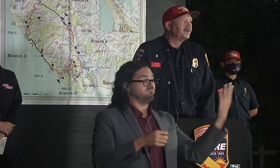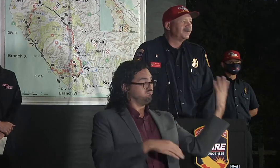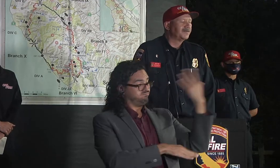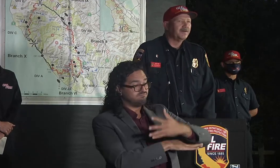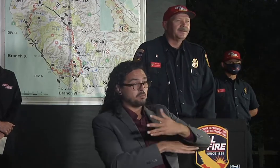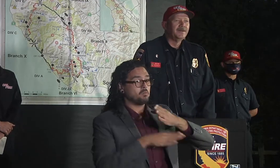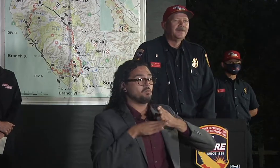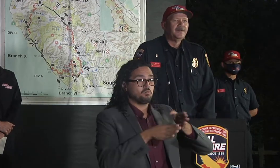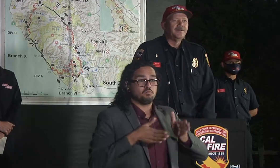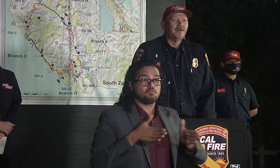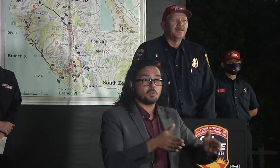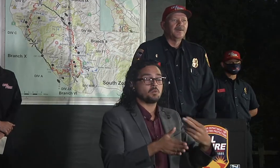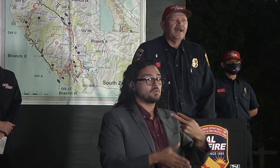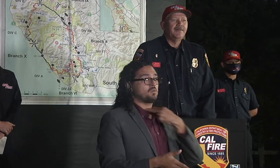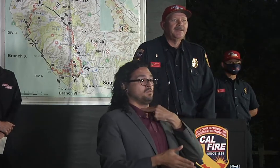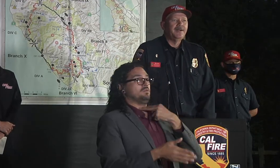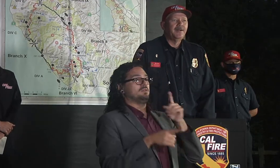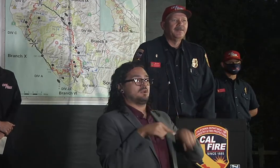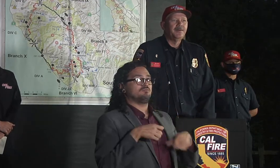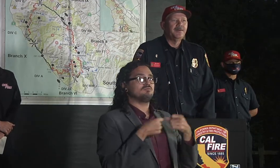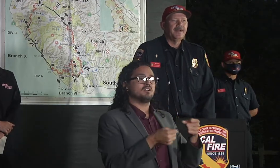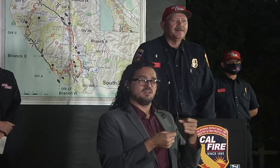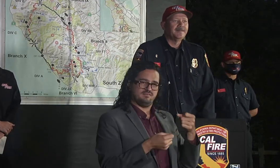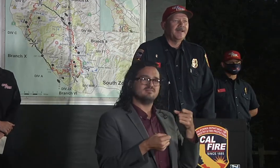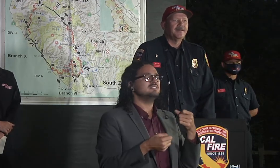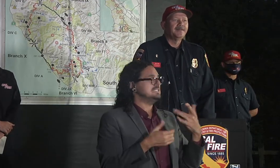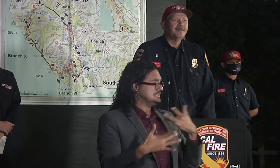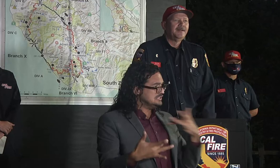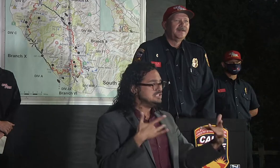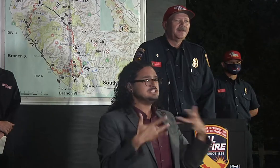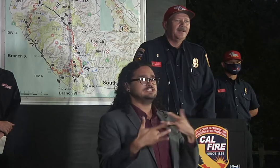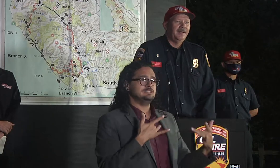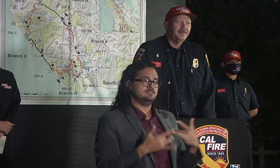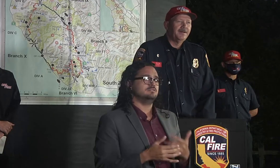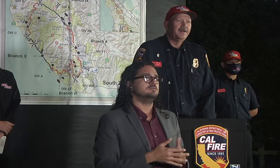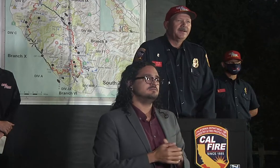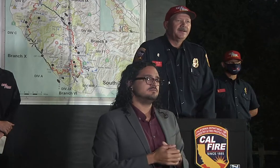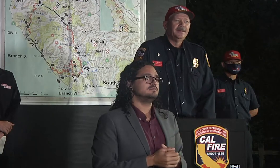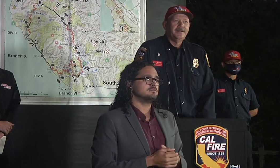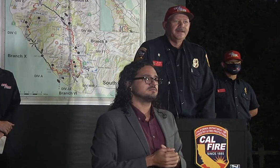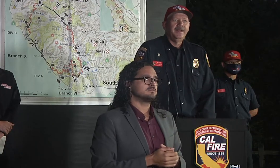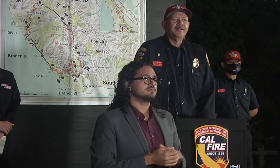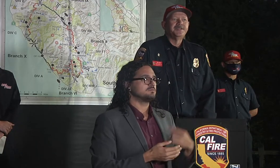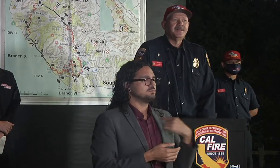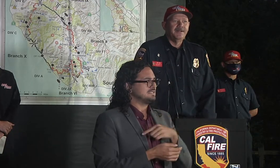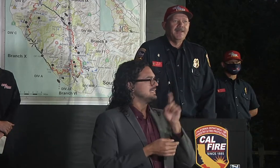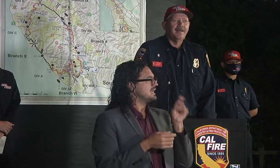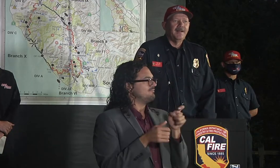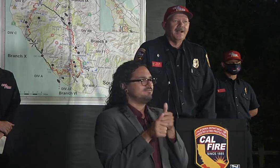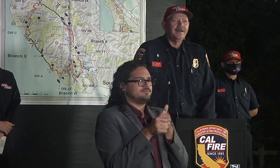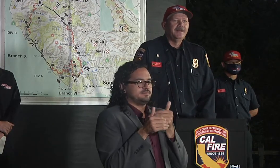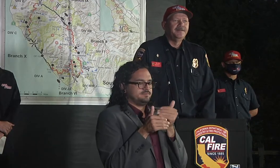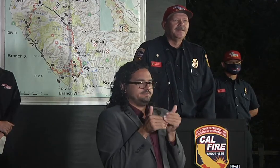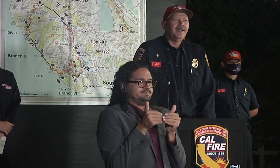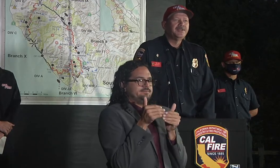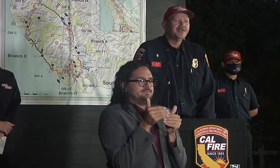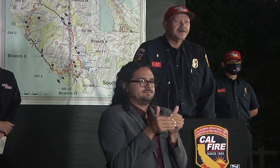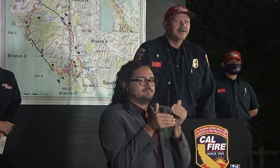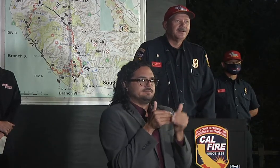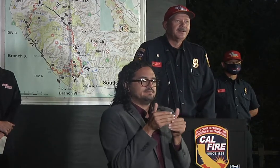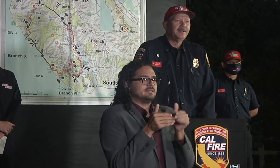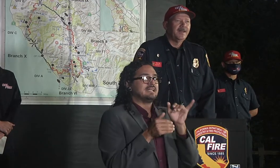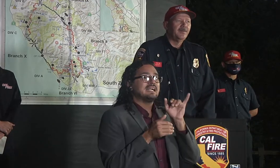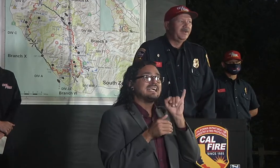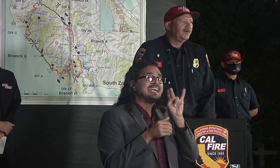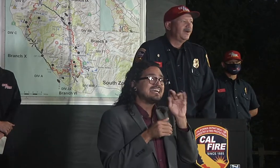a major concern. So we're having to go through and assess every inch of that line to make